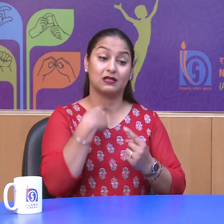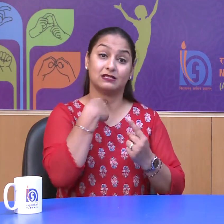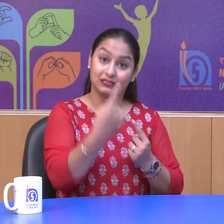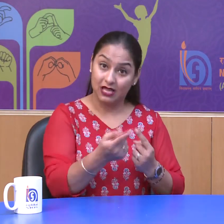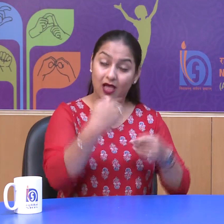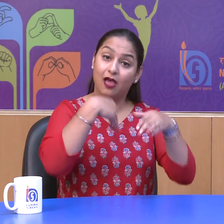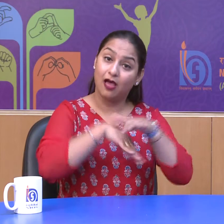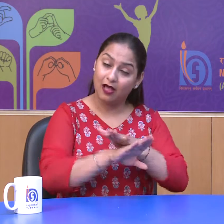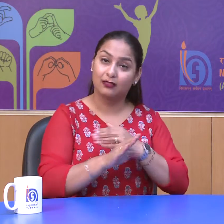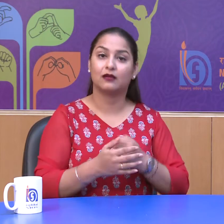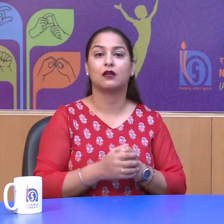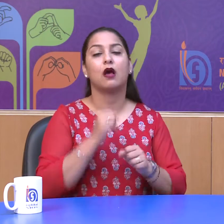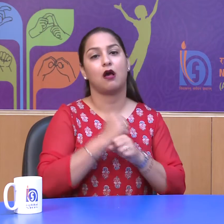the government,